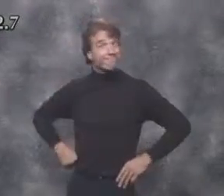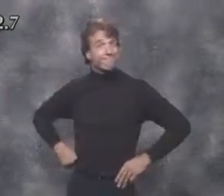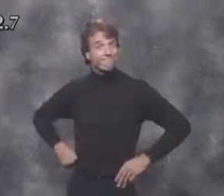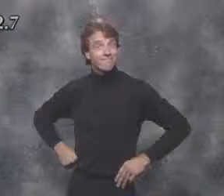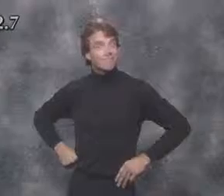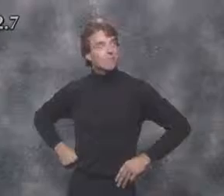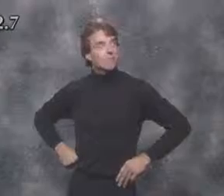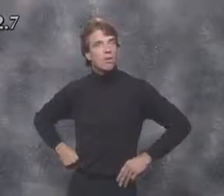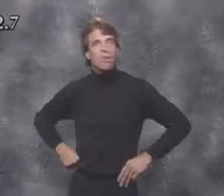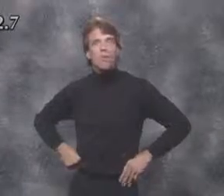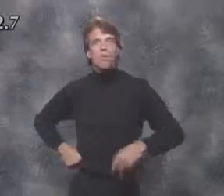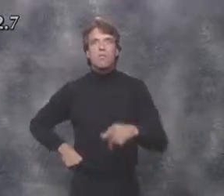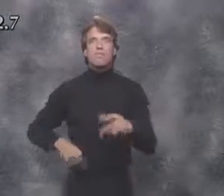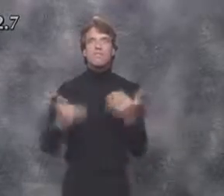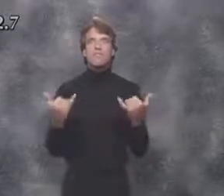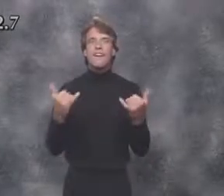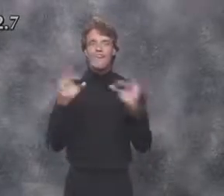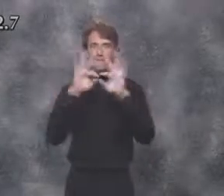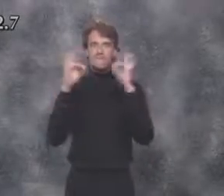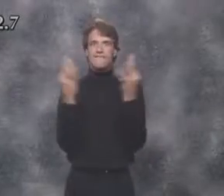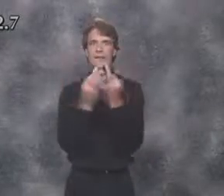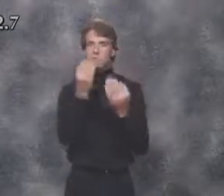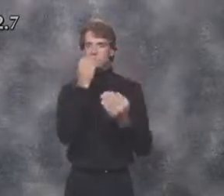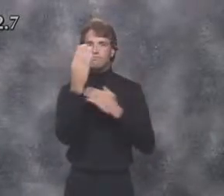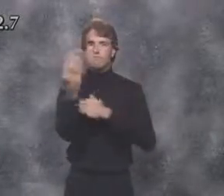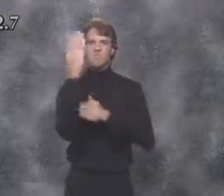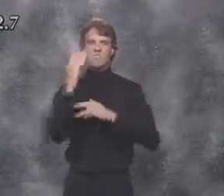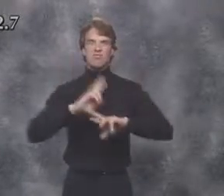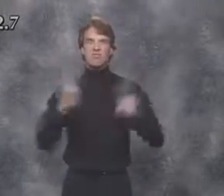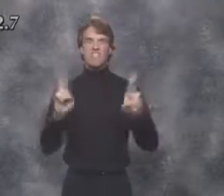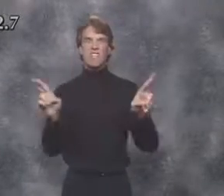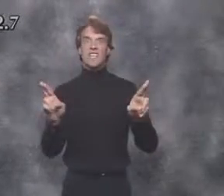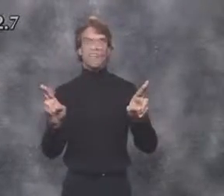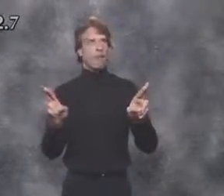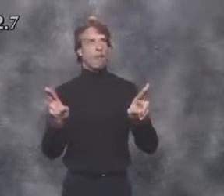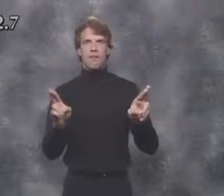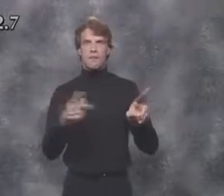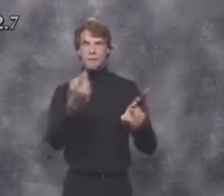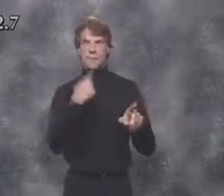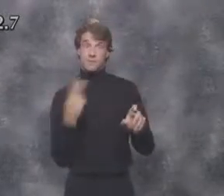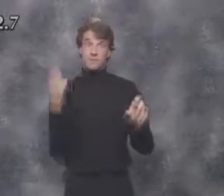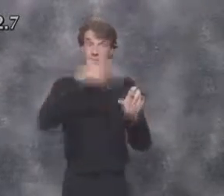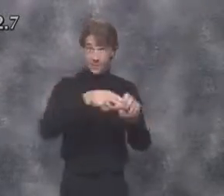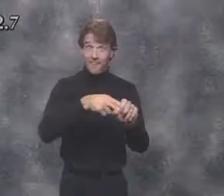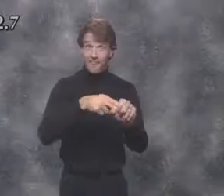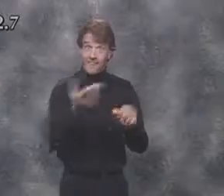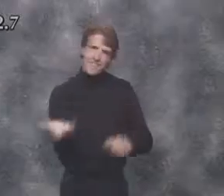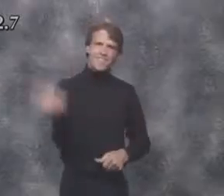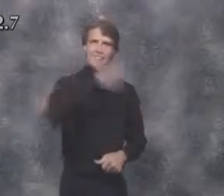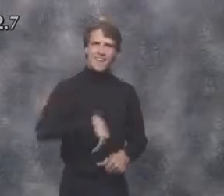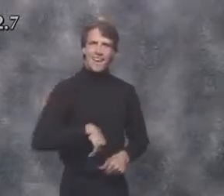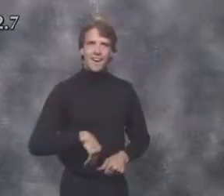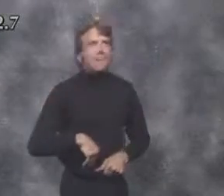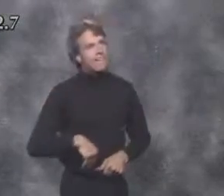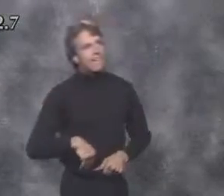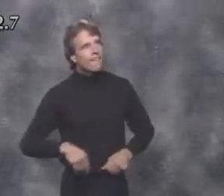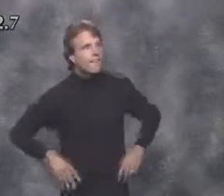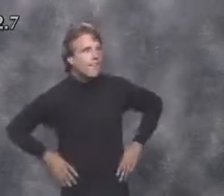signs and to understand. Oh, now the family's having breakfast. Let's join them. Come on.